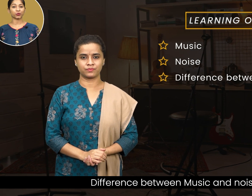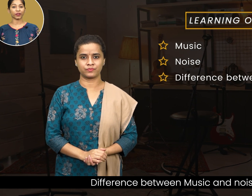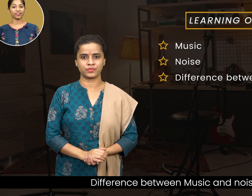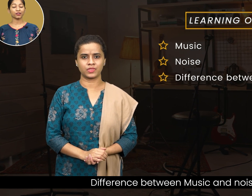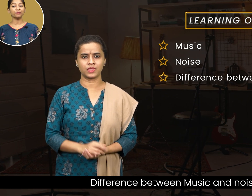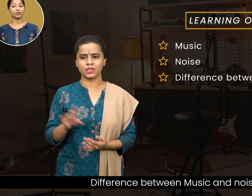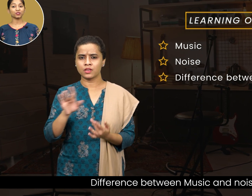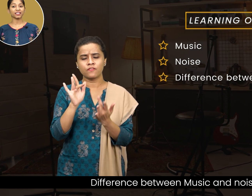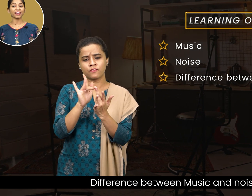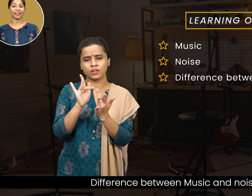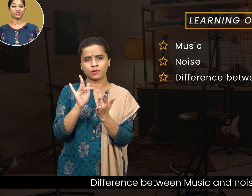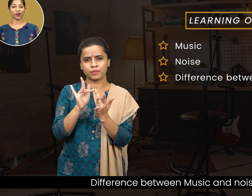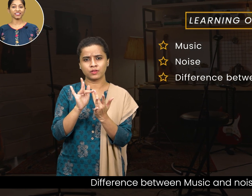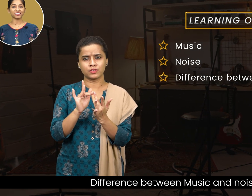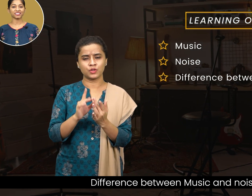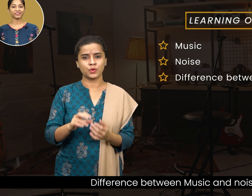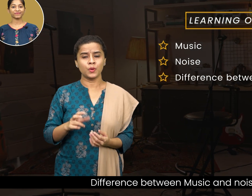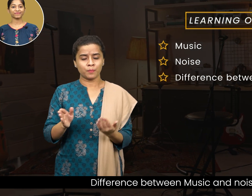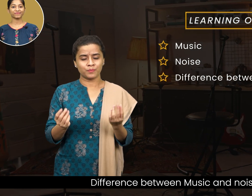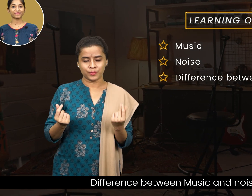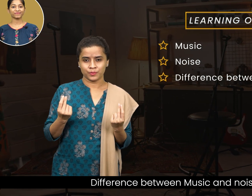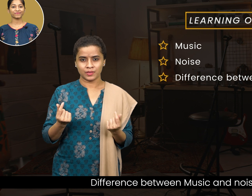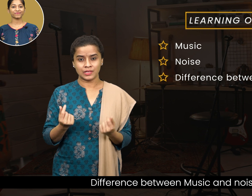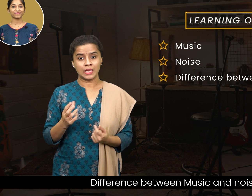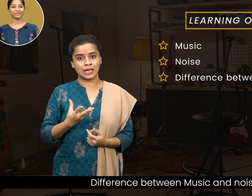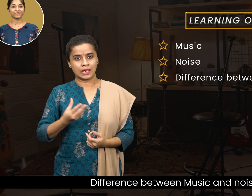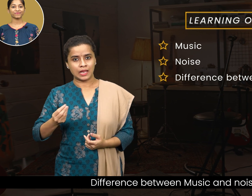difference between music and noise,